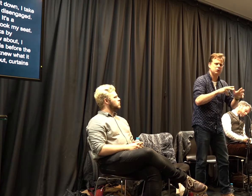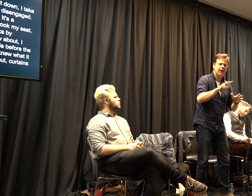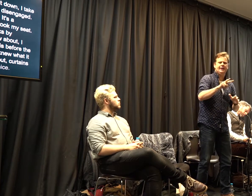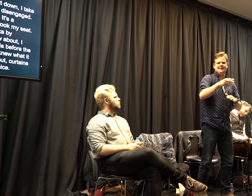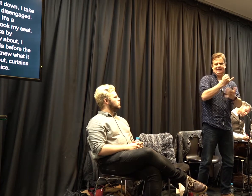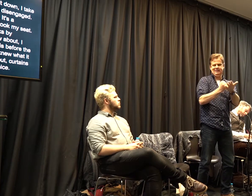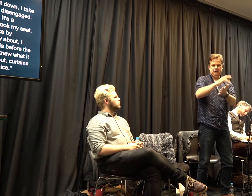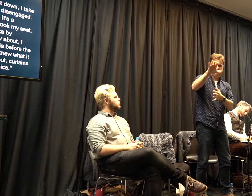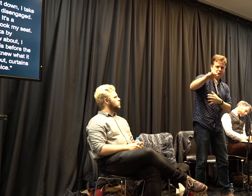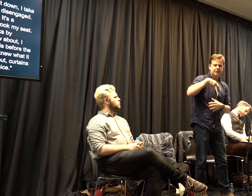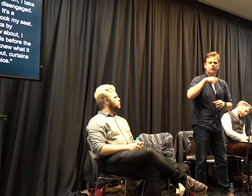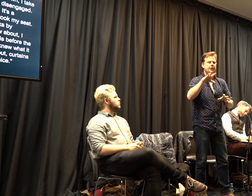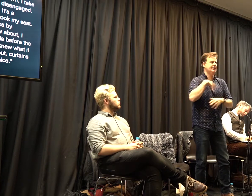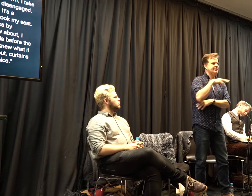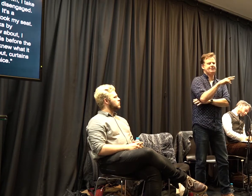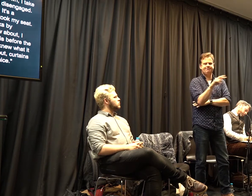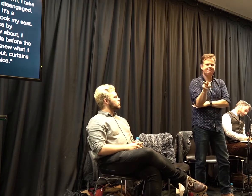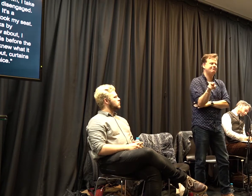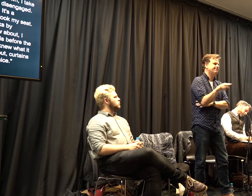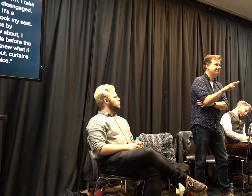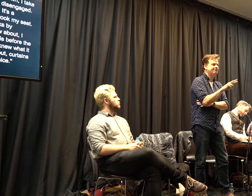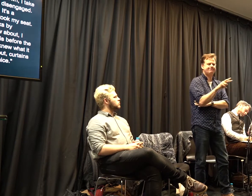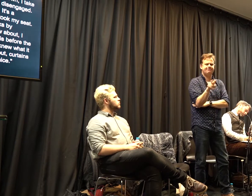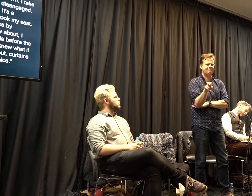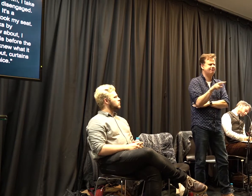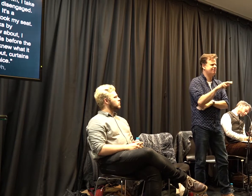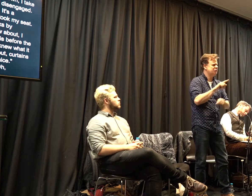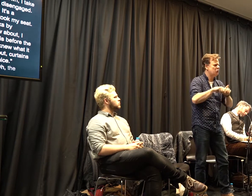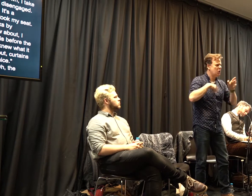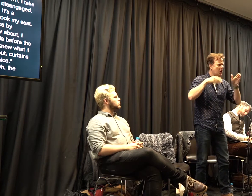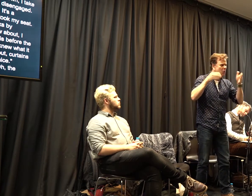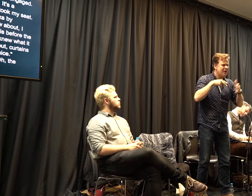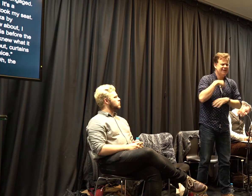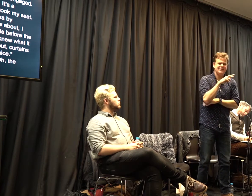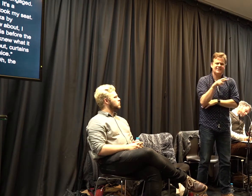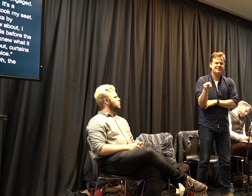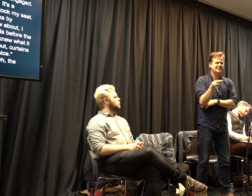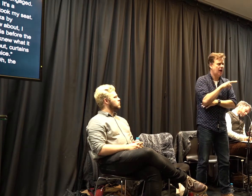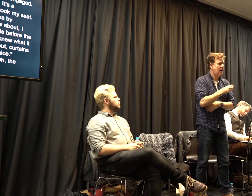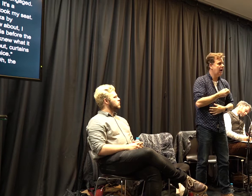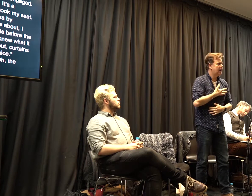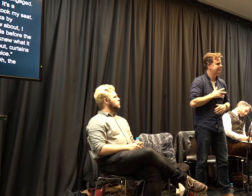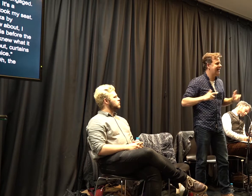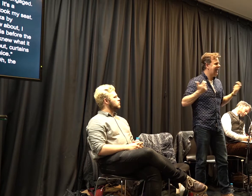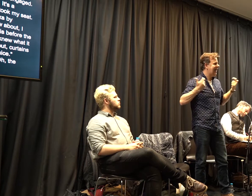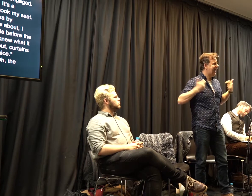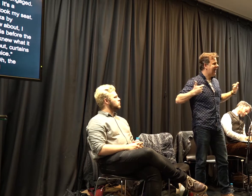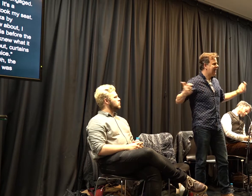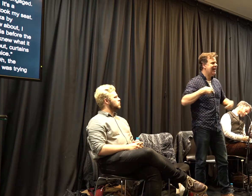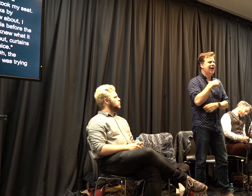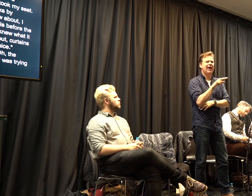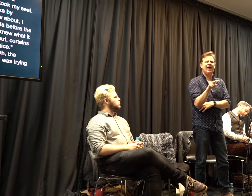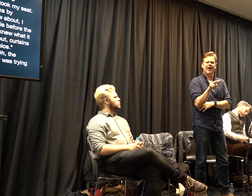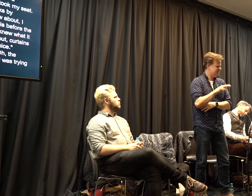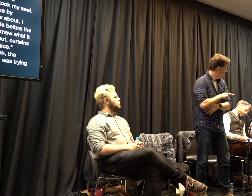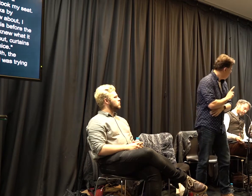came on stage, and I thought, oh, the captions, they're not in a very good position. So I was trying to concentrate, and